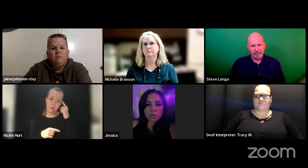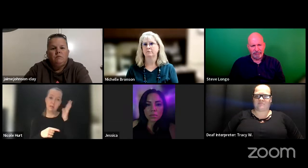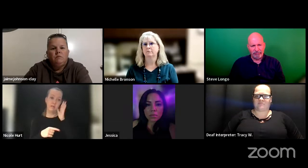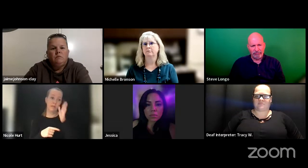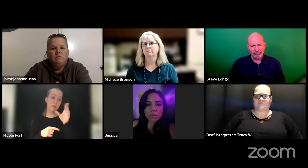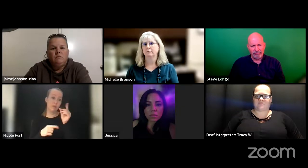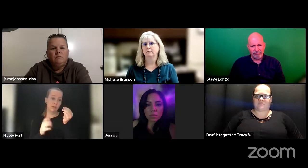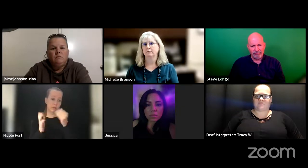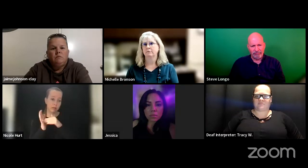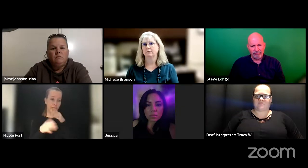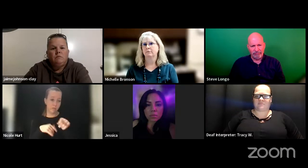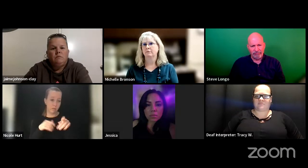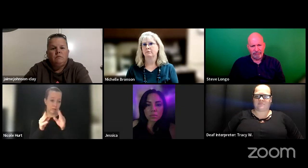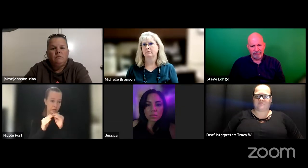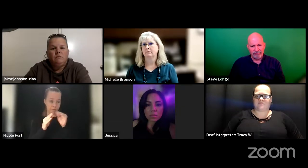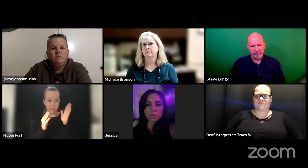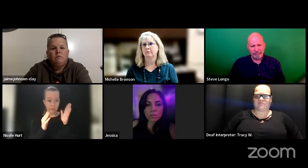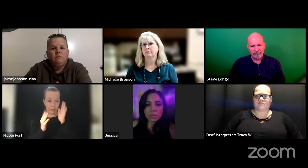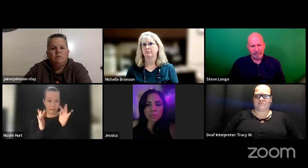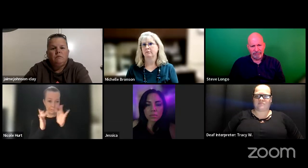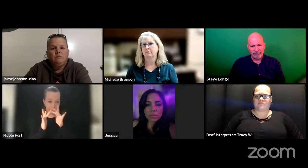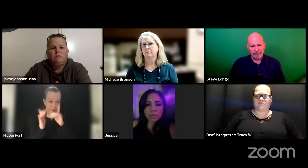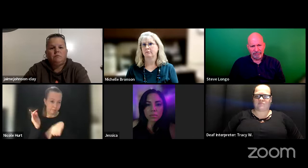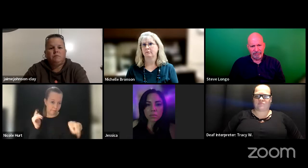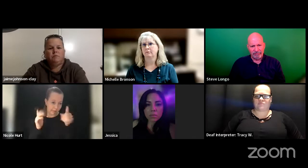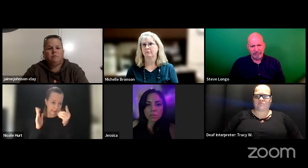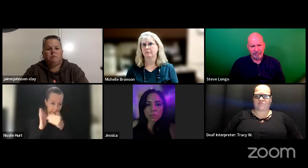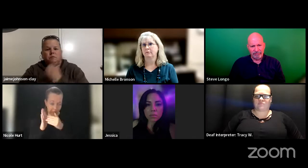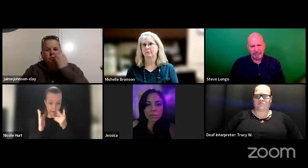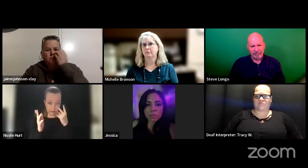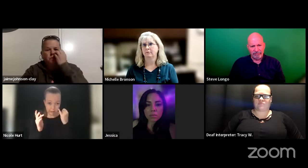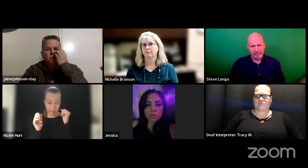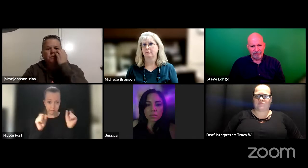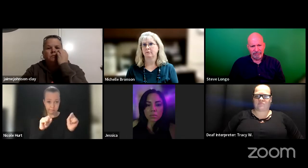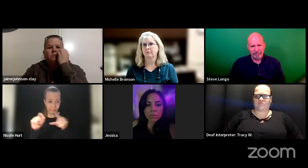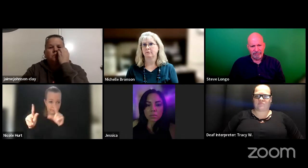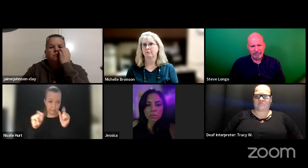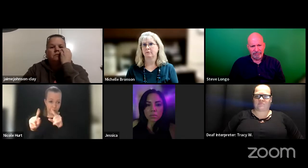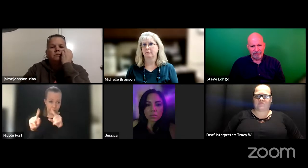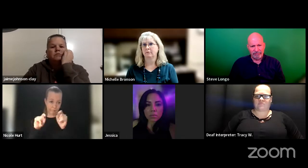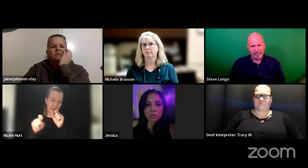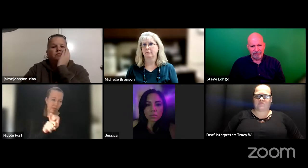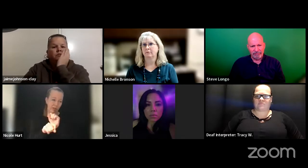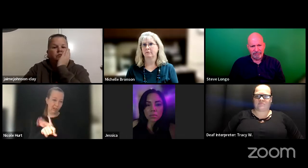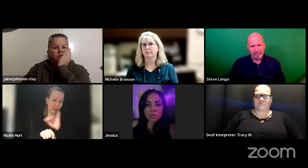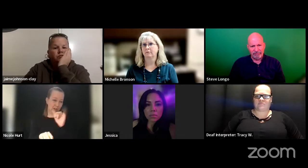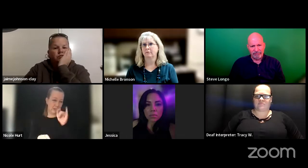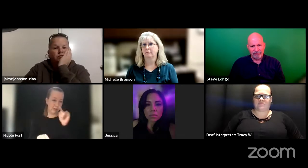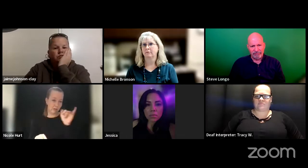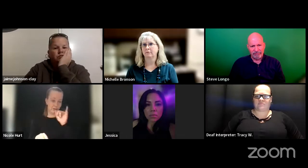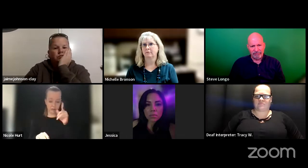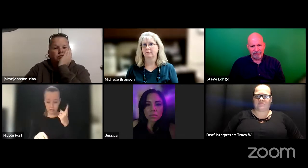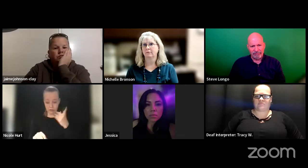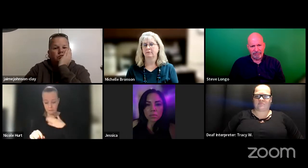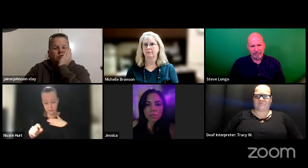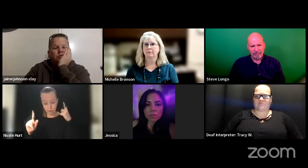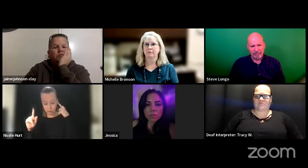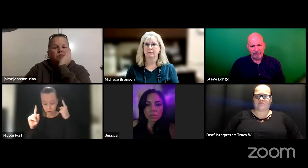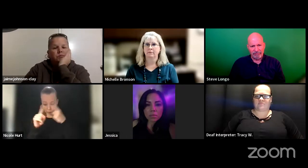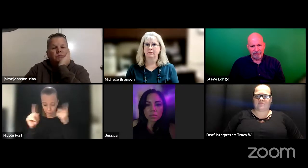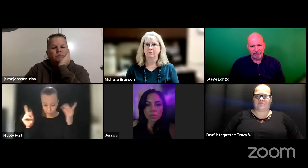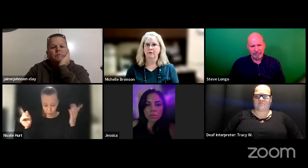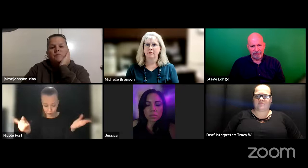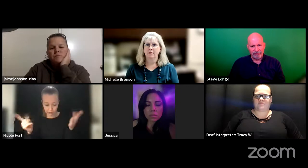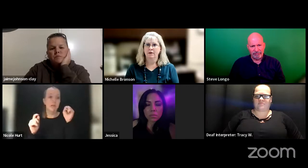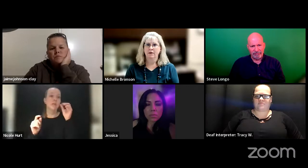member pictures and get that information posted. Maybe following the meeting, I will send